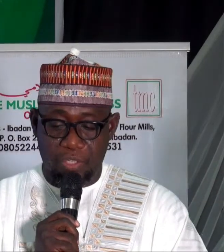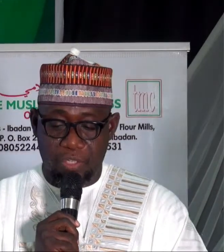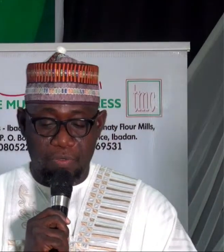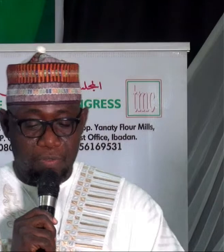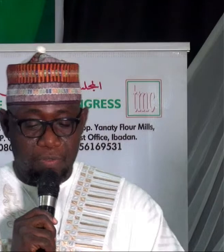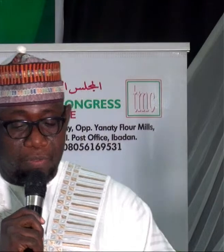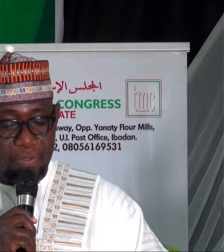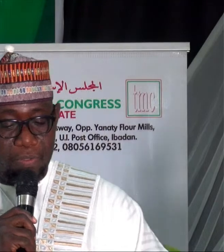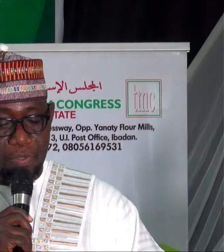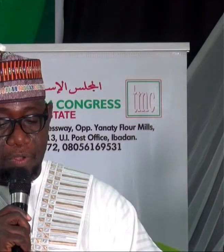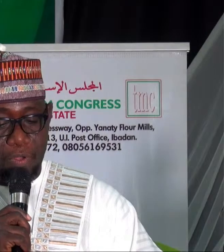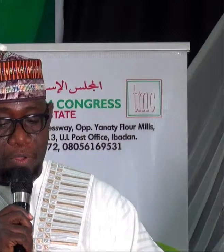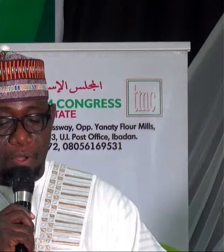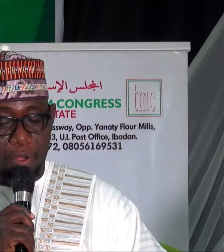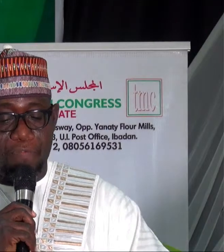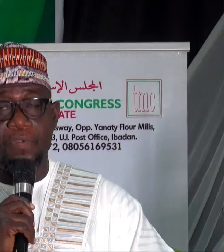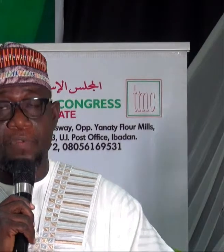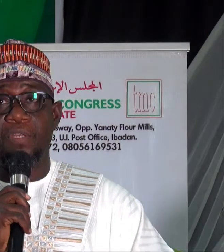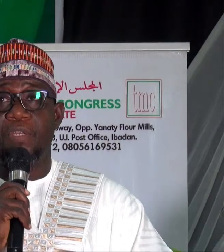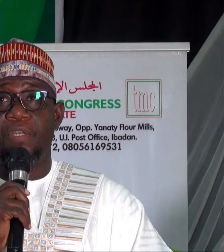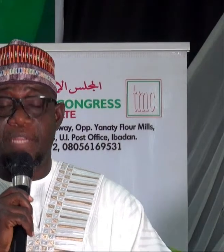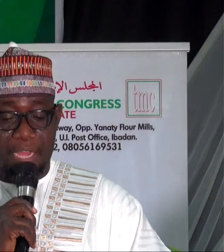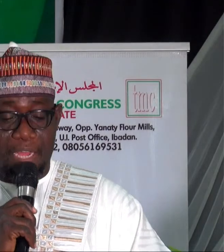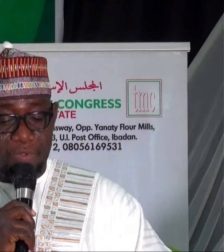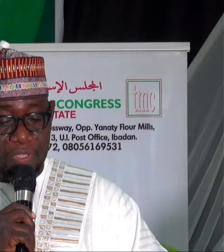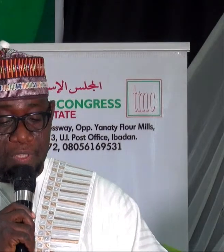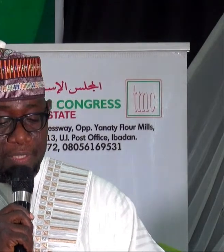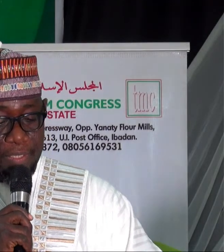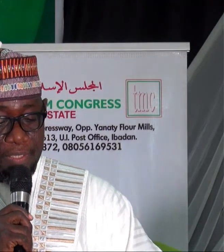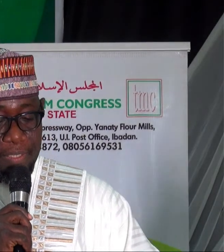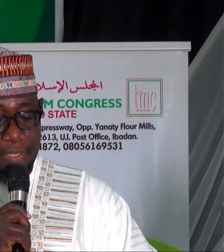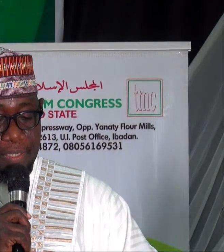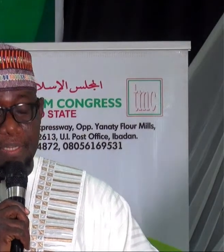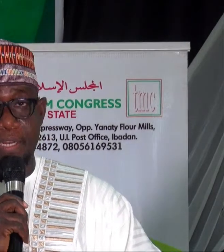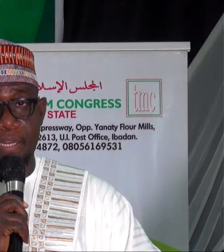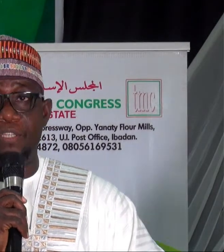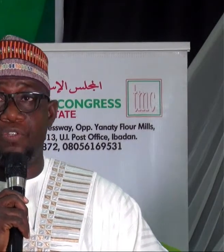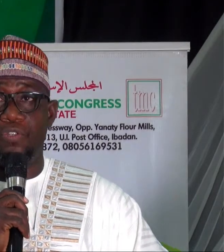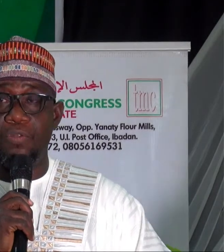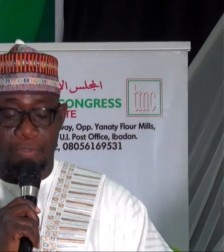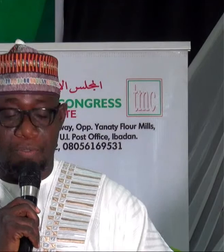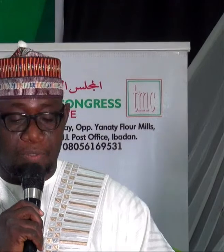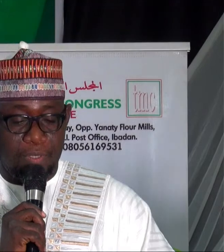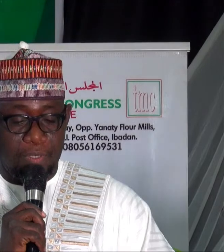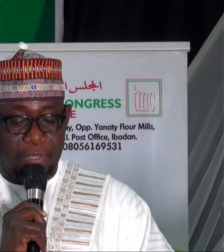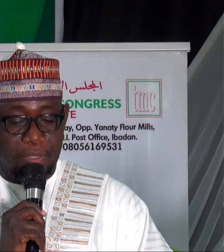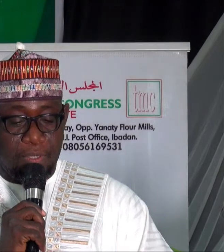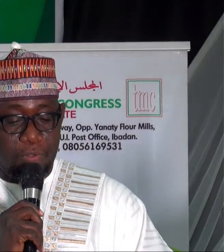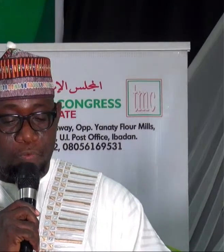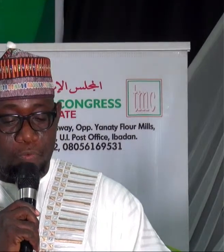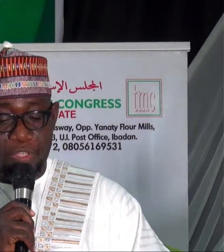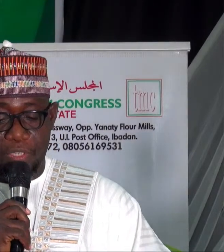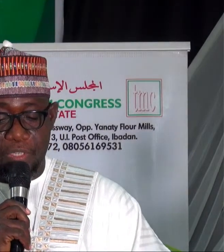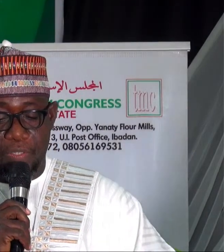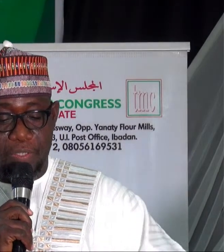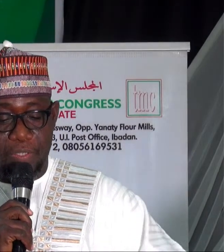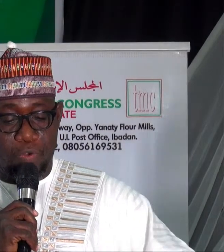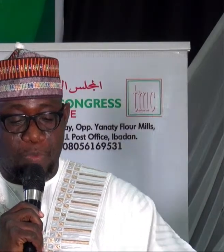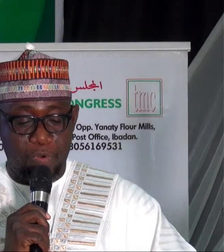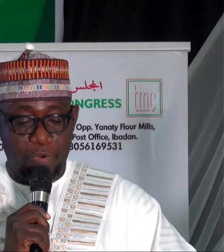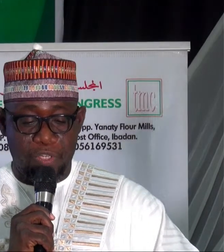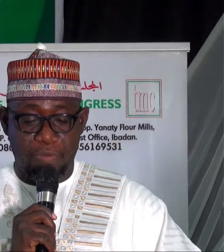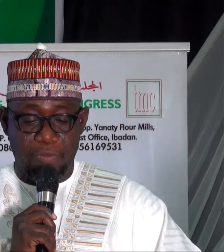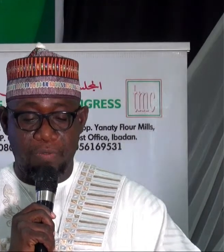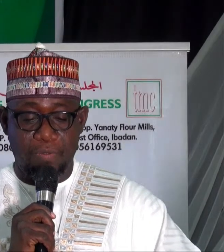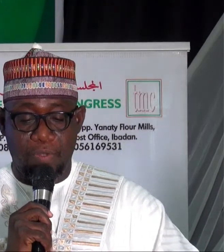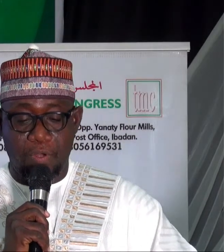edition of the Annual States Lecture, which is in